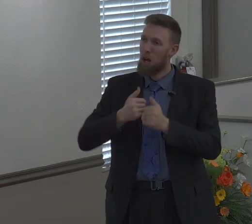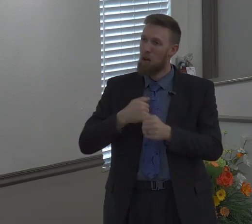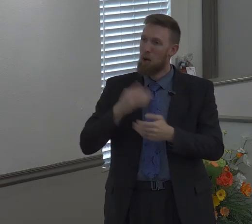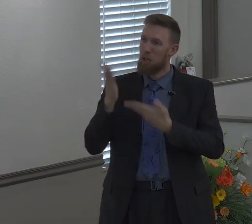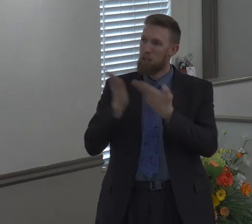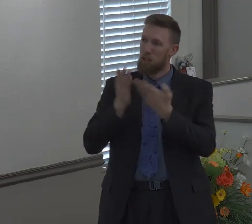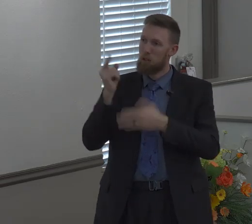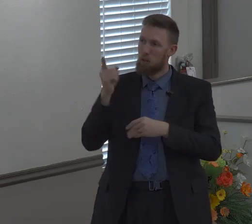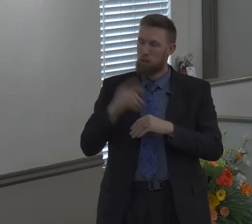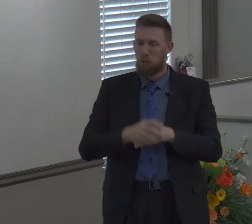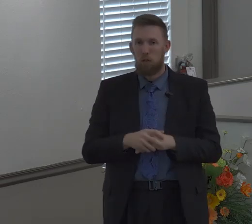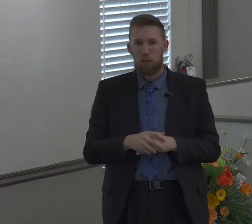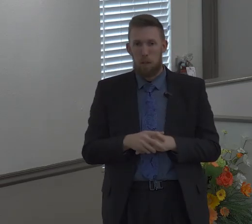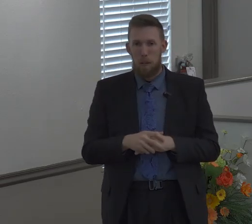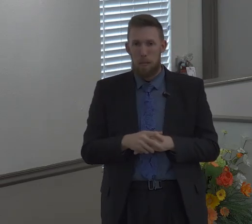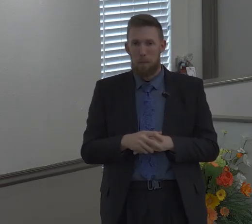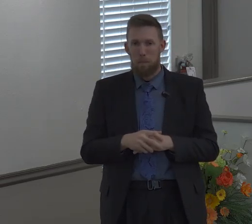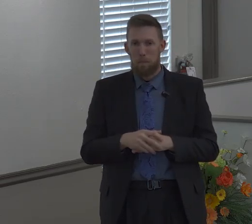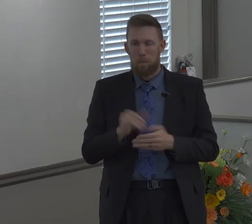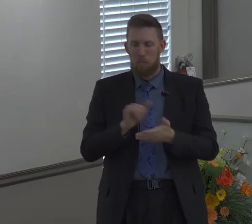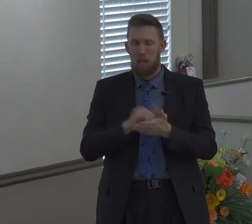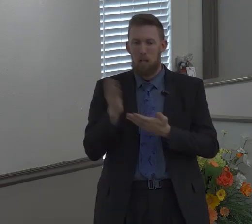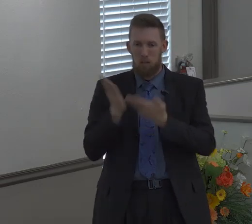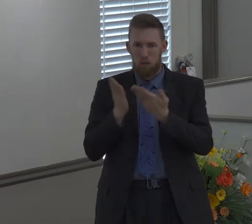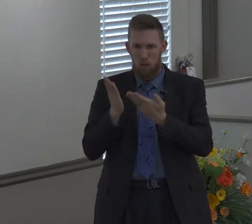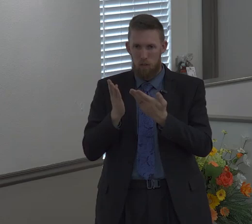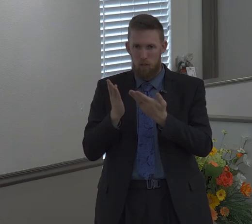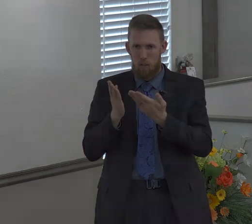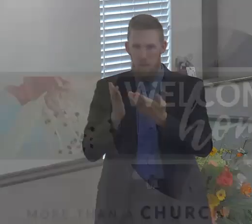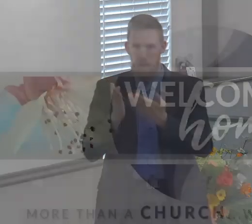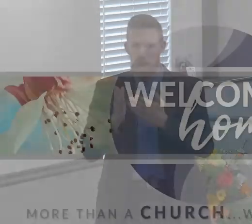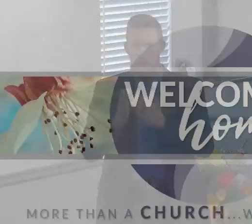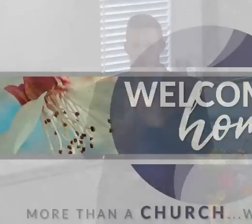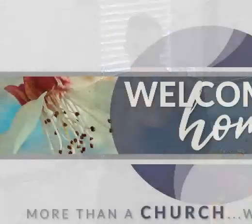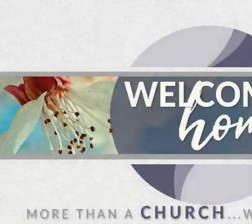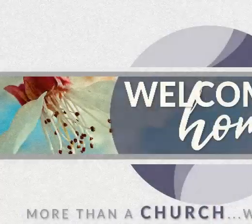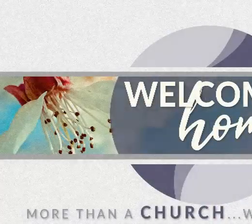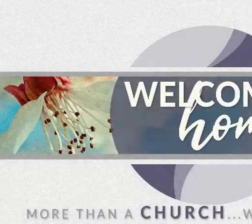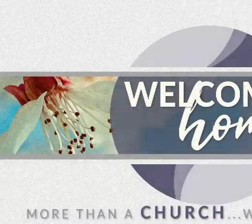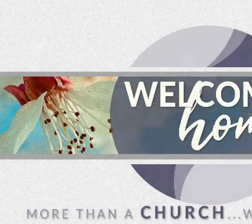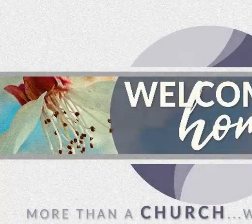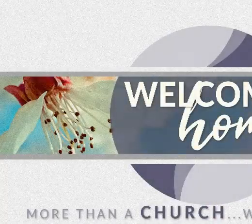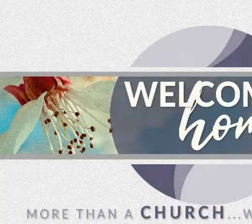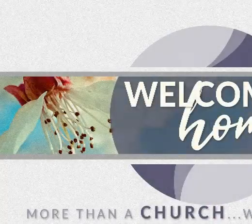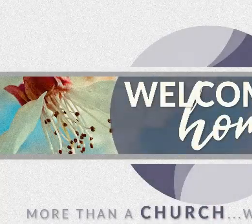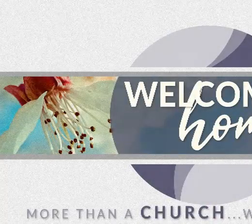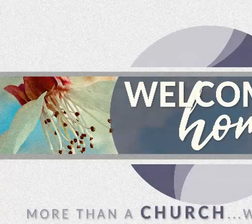can I serve you? That's servants. Father,